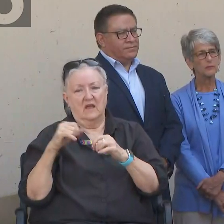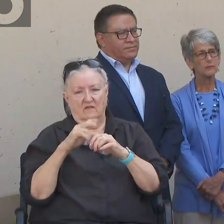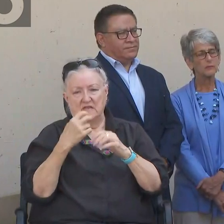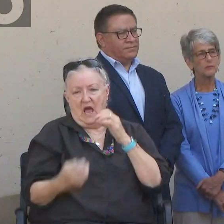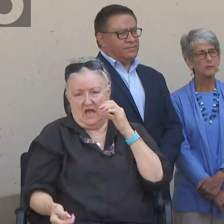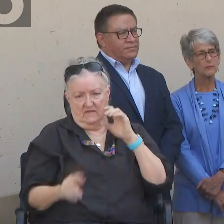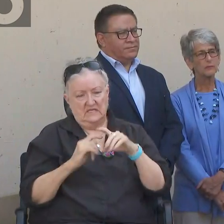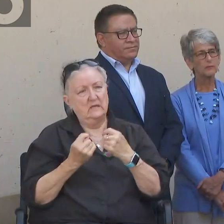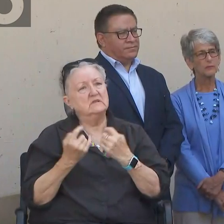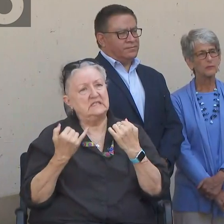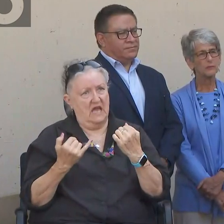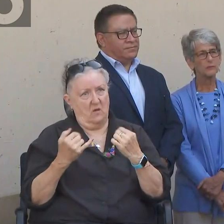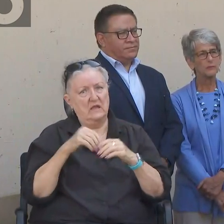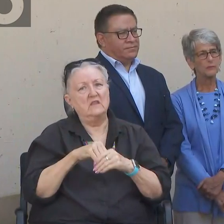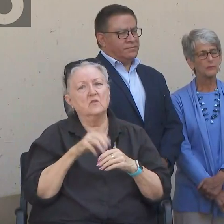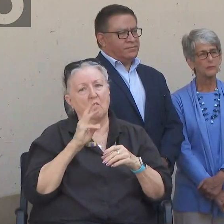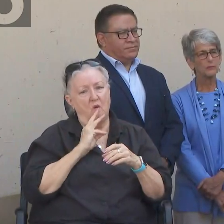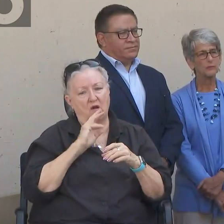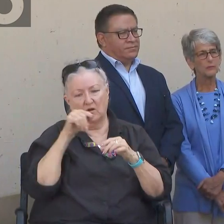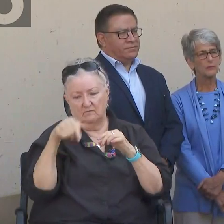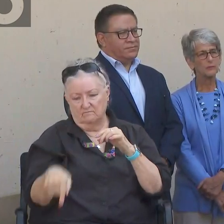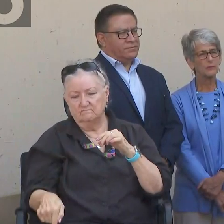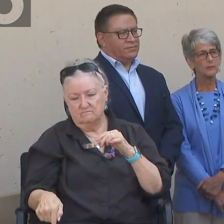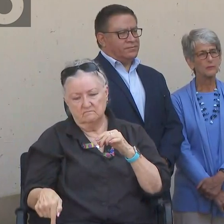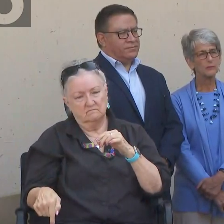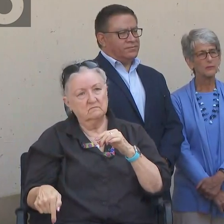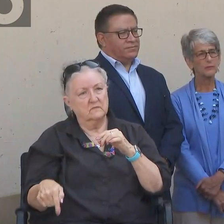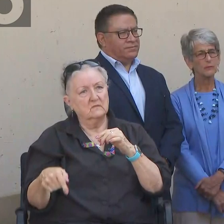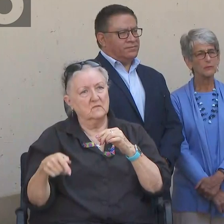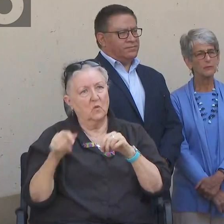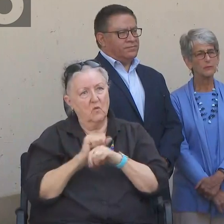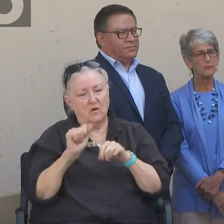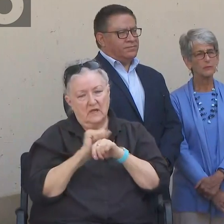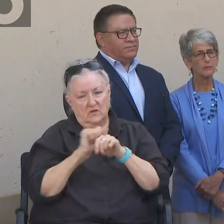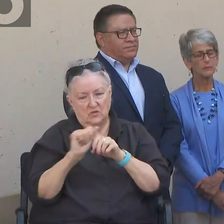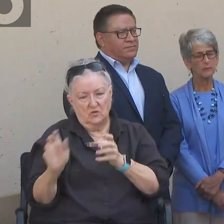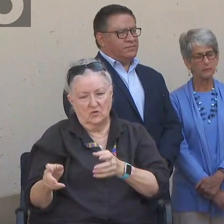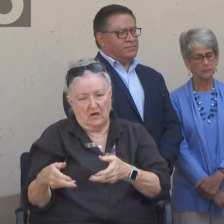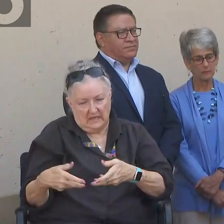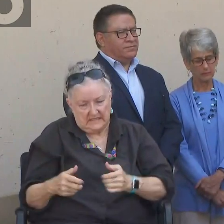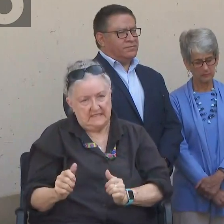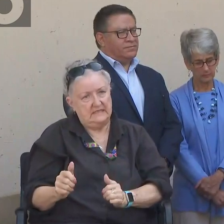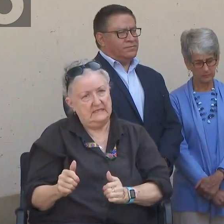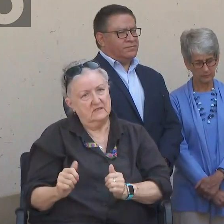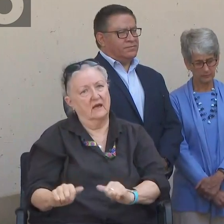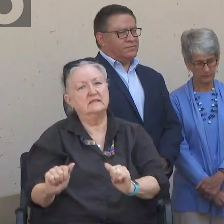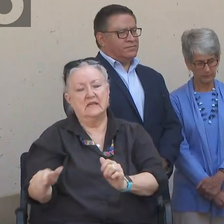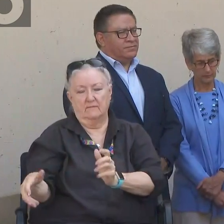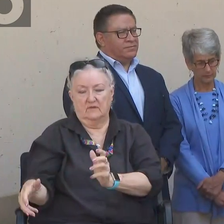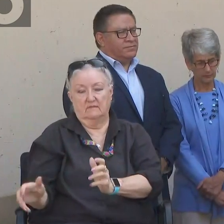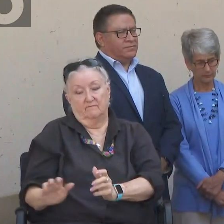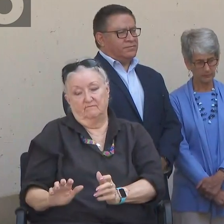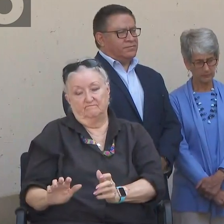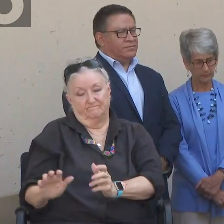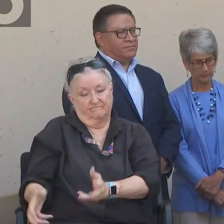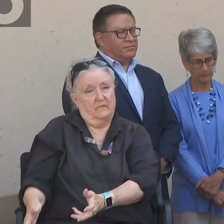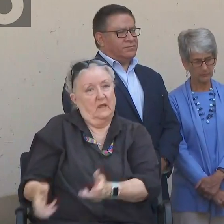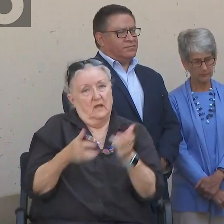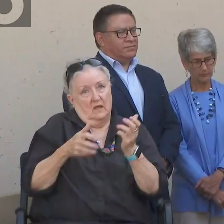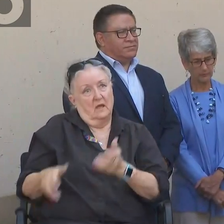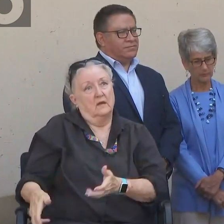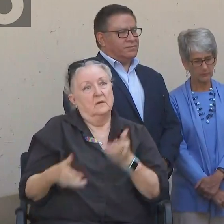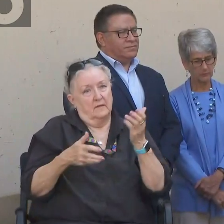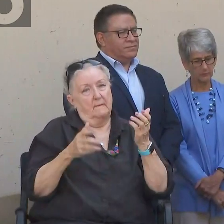dive teams that are in the water as we speak that are working to attempt a recovery of their remains. But the